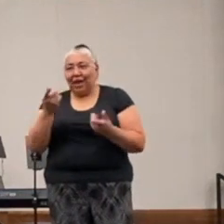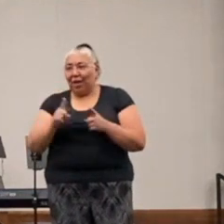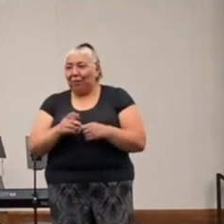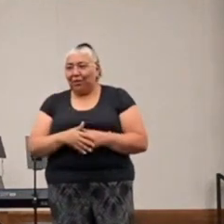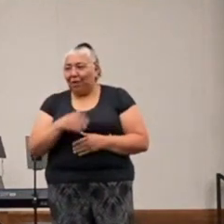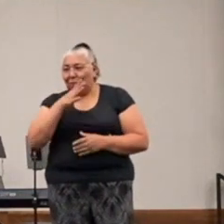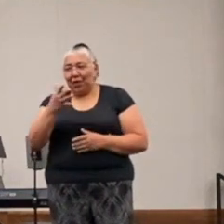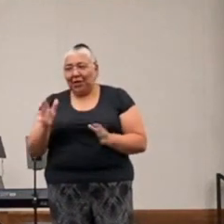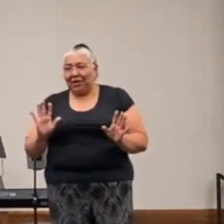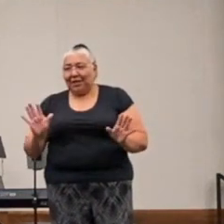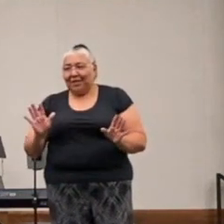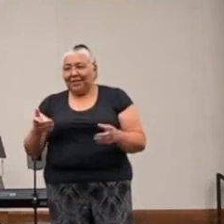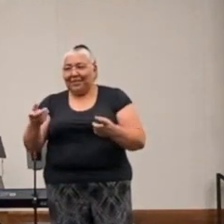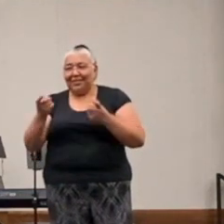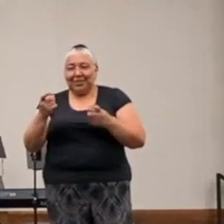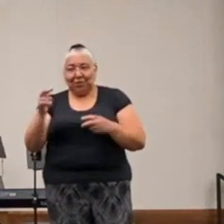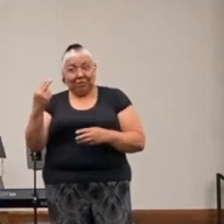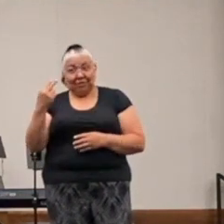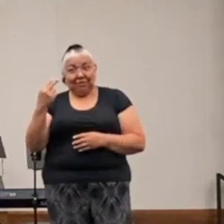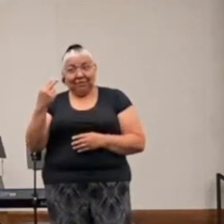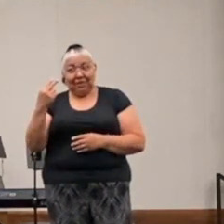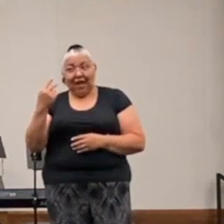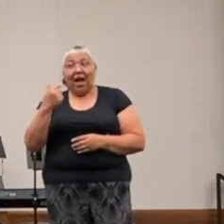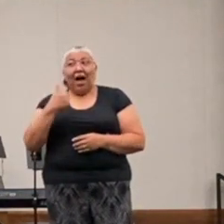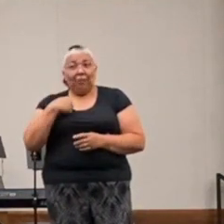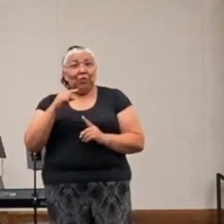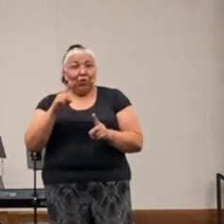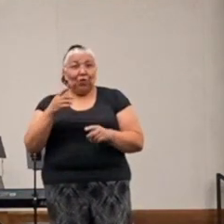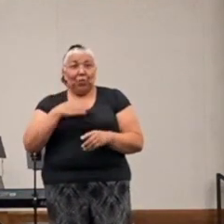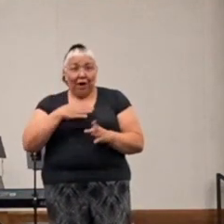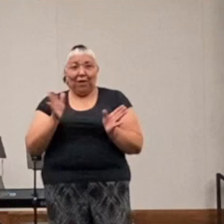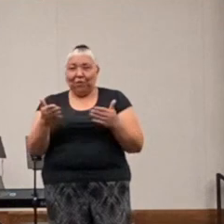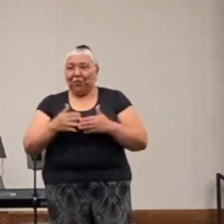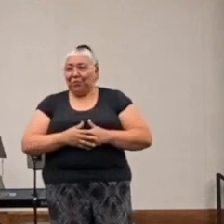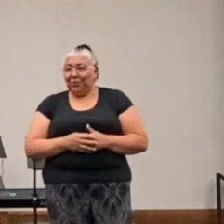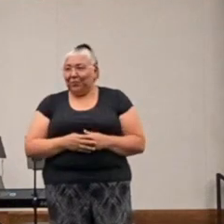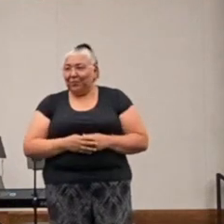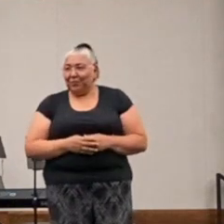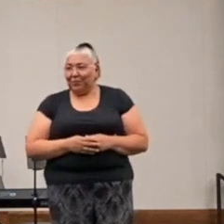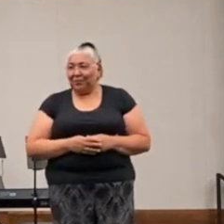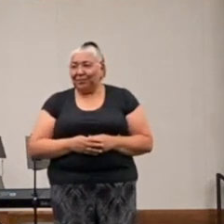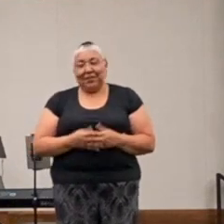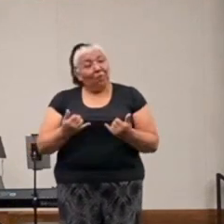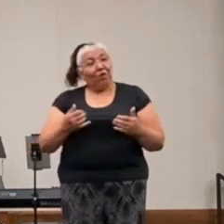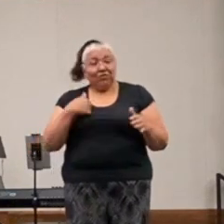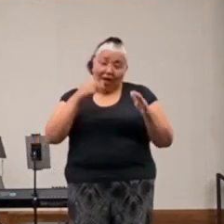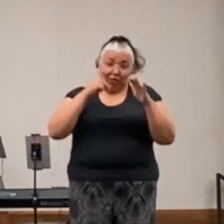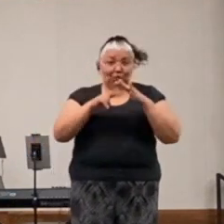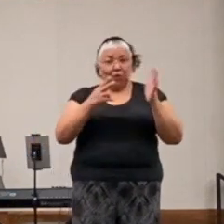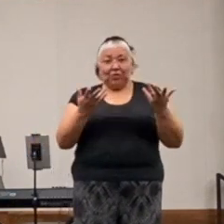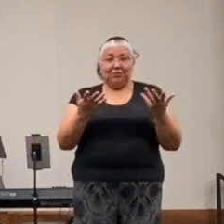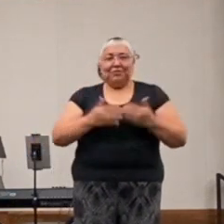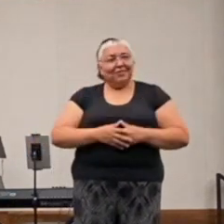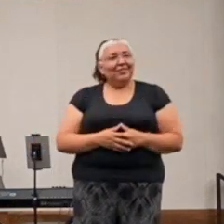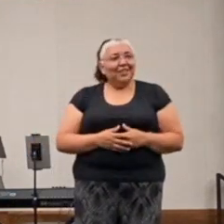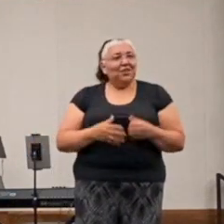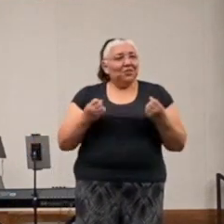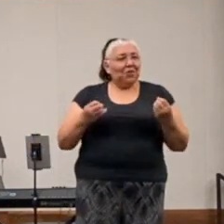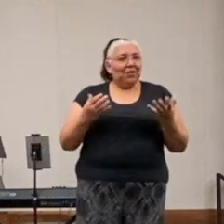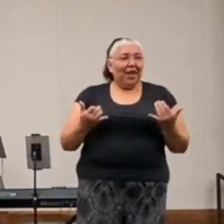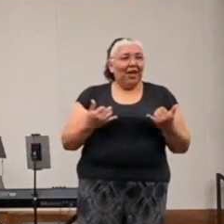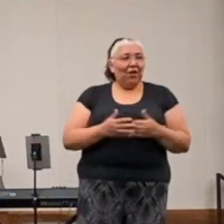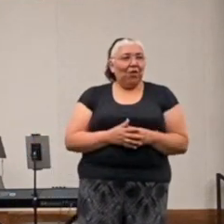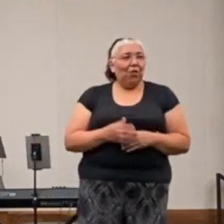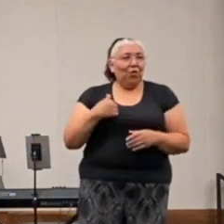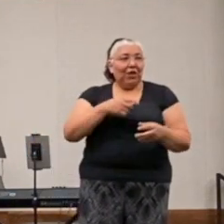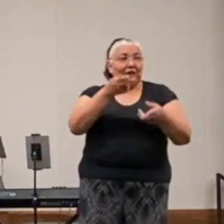happen. She gave me the look like I'm going to go to my room, which I look forward to. Right? And so, listen, we